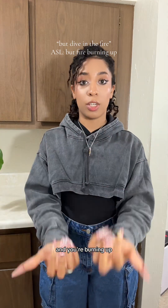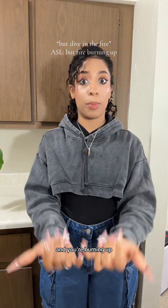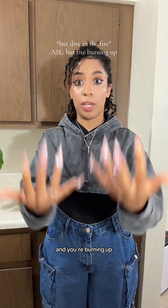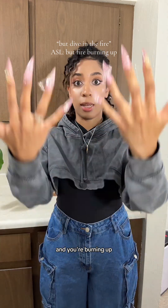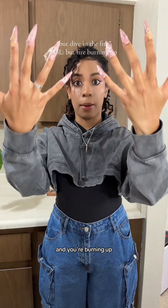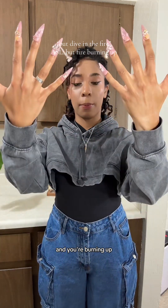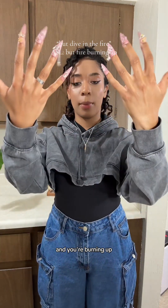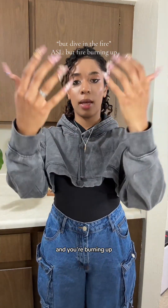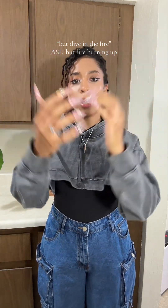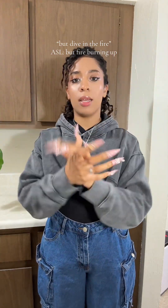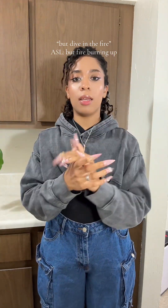you're burning up.